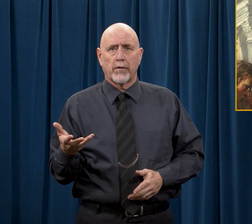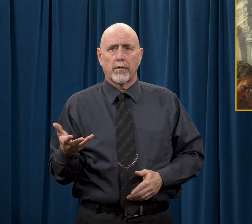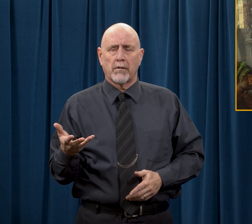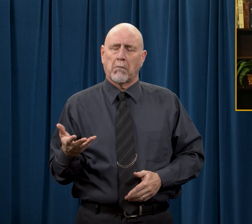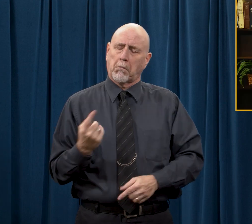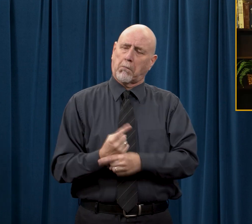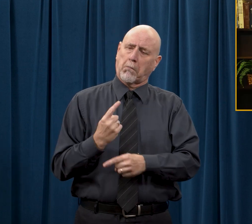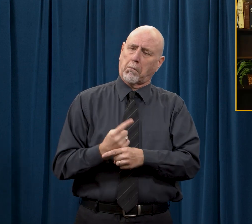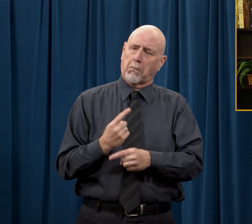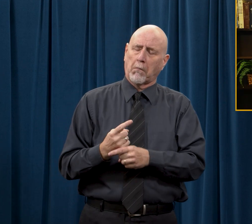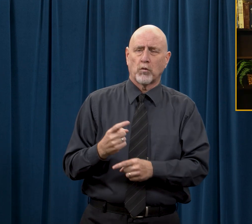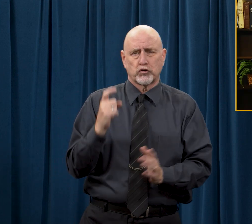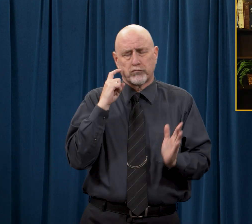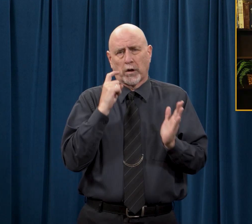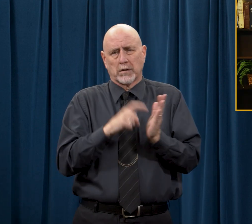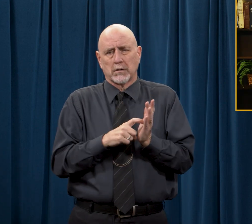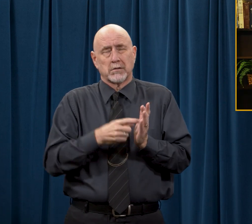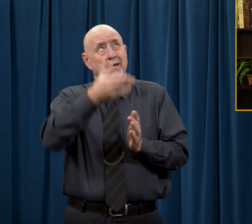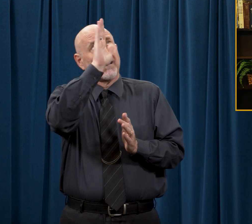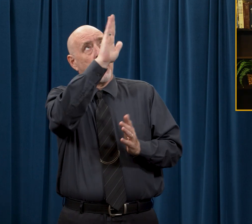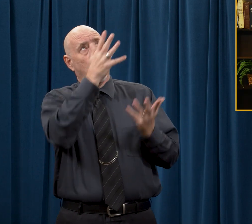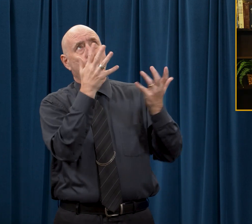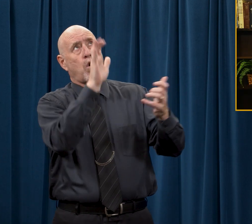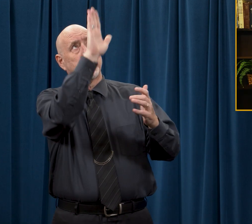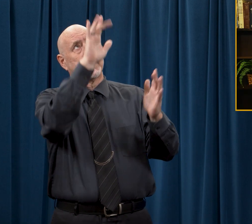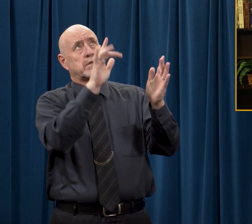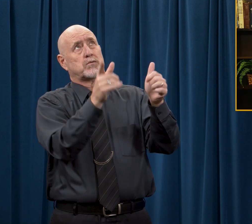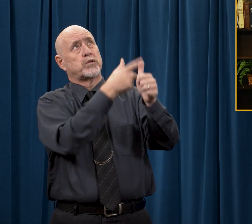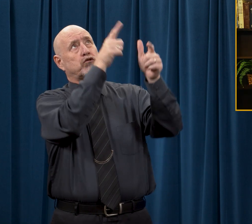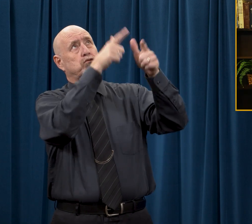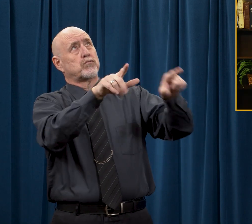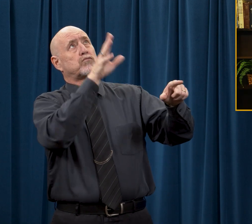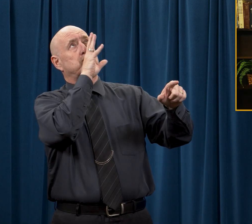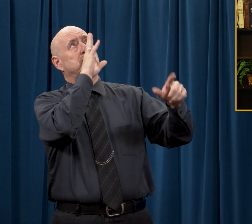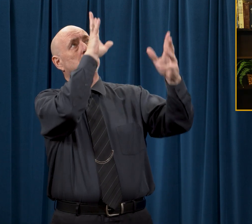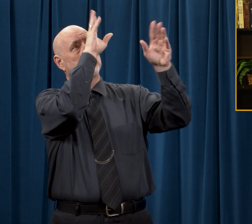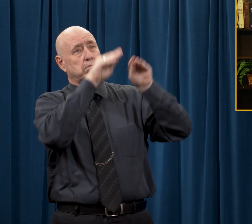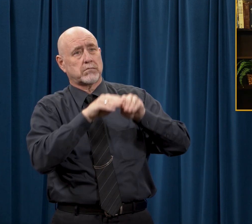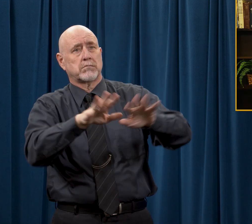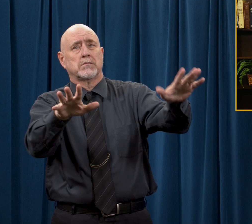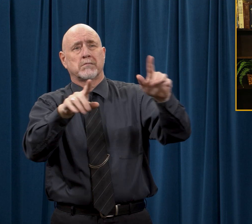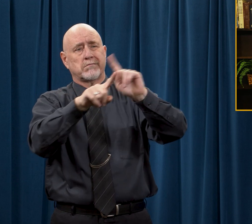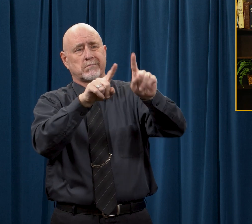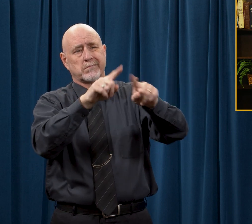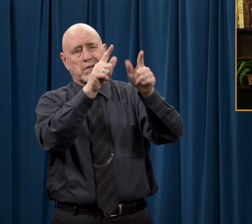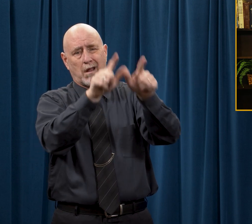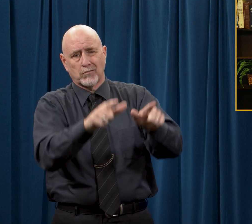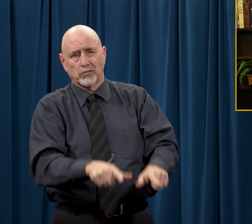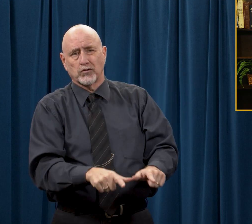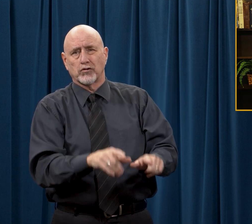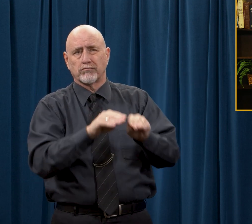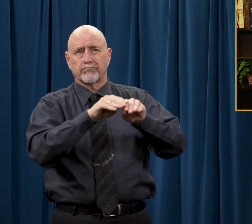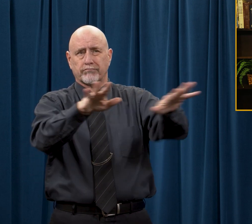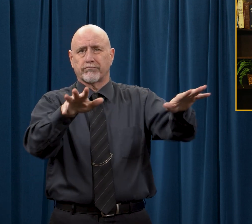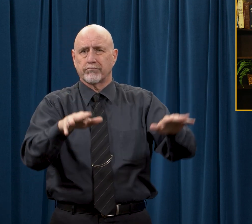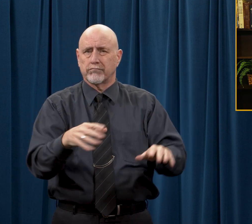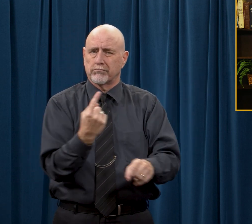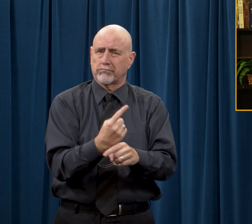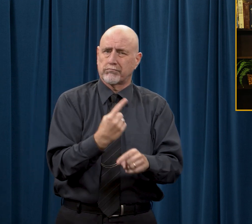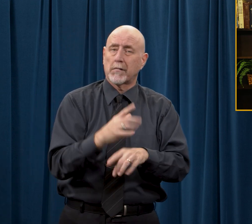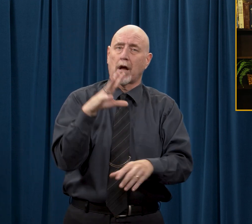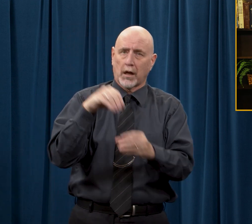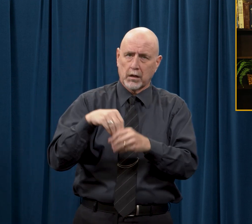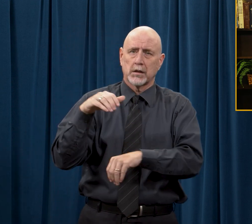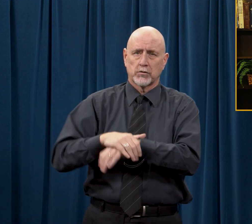attendance. Therefore, we should acknowledge that God wanted His original word to be translated into every language